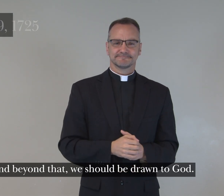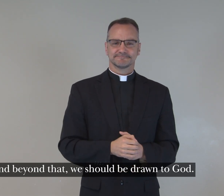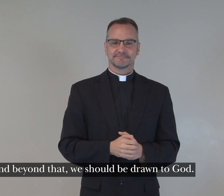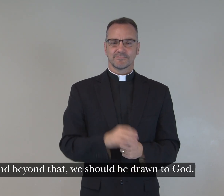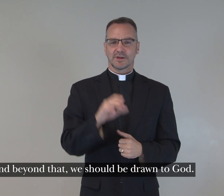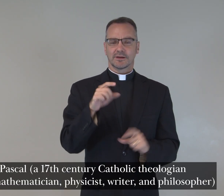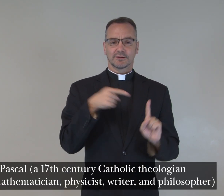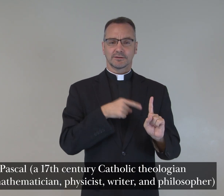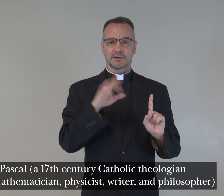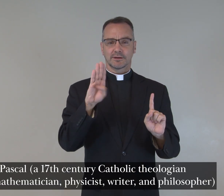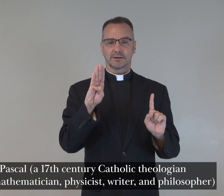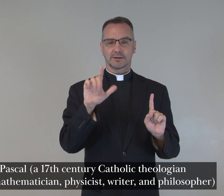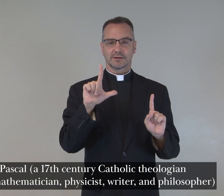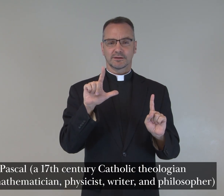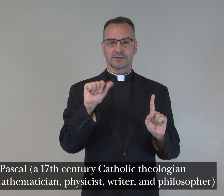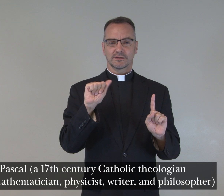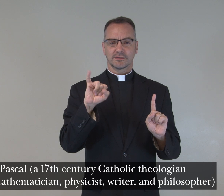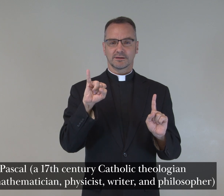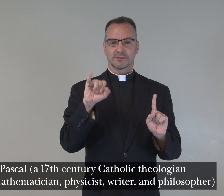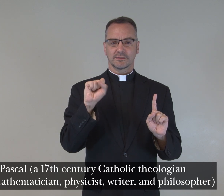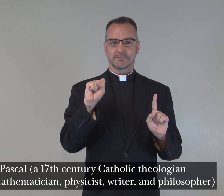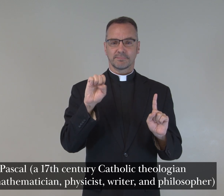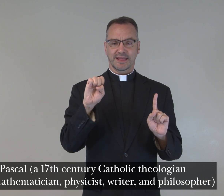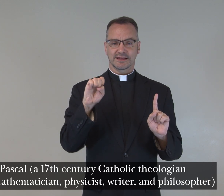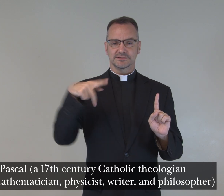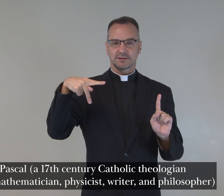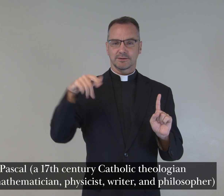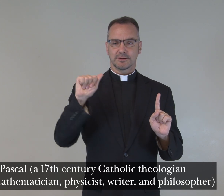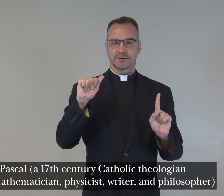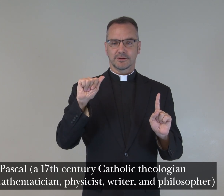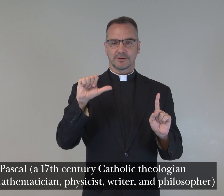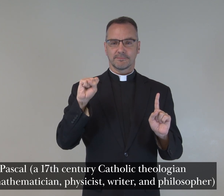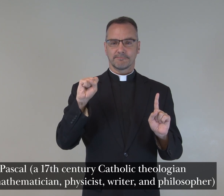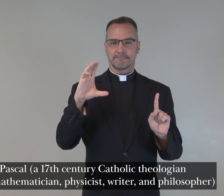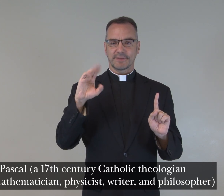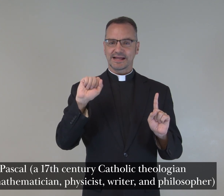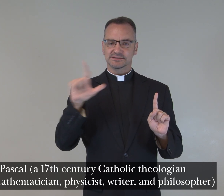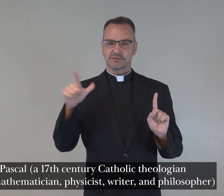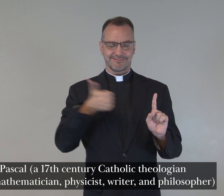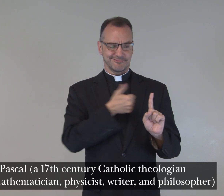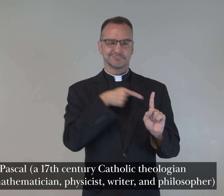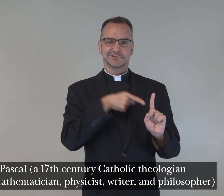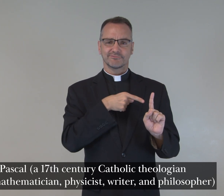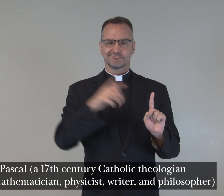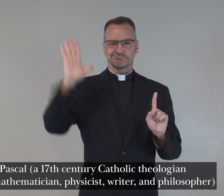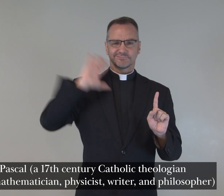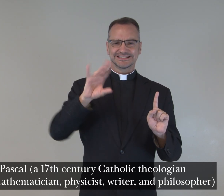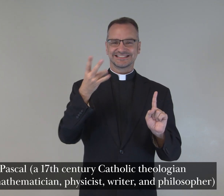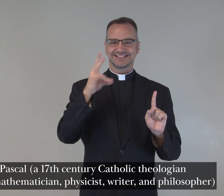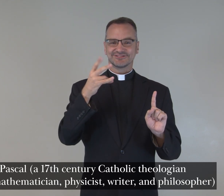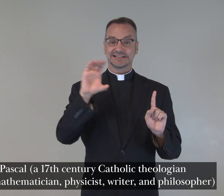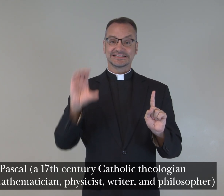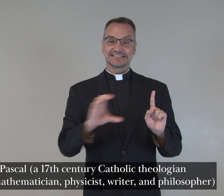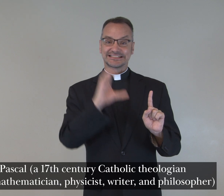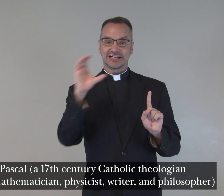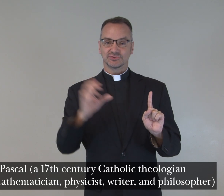Blaise Pascal, a 17th century Catholic theologian and expert mathematician,